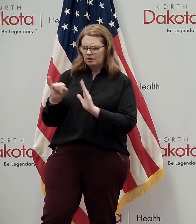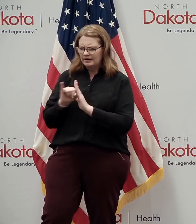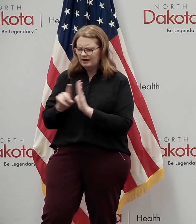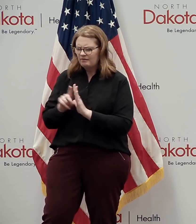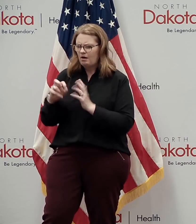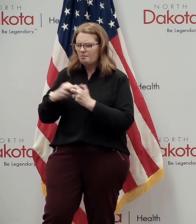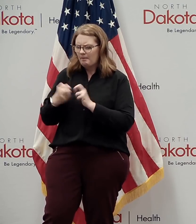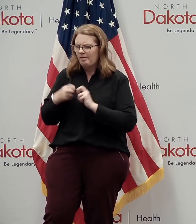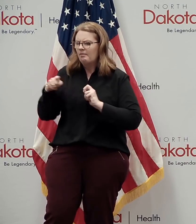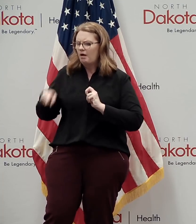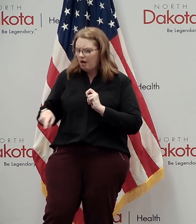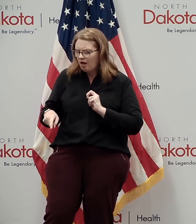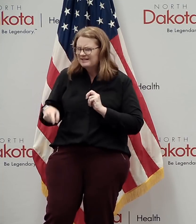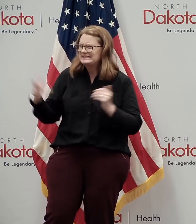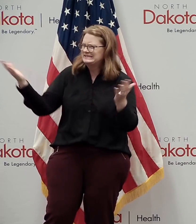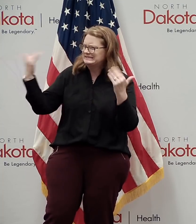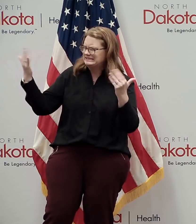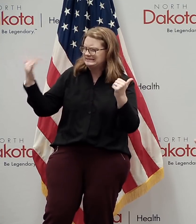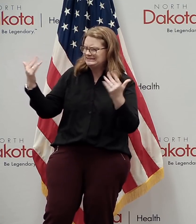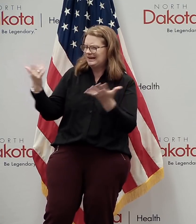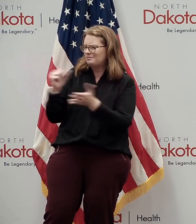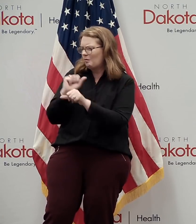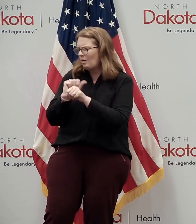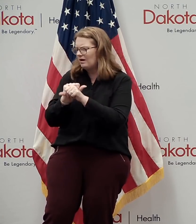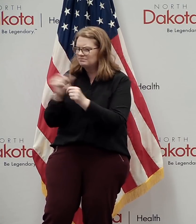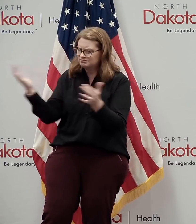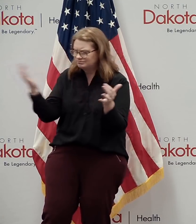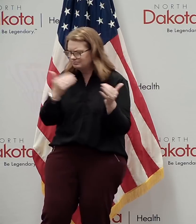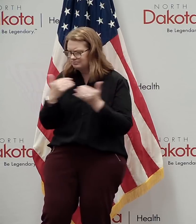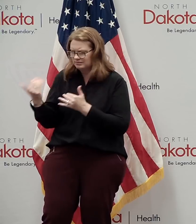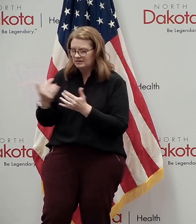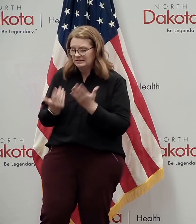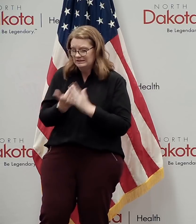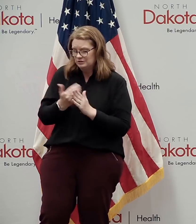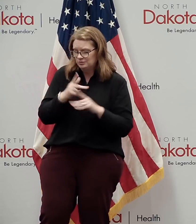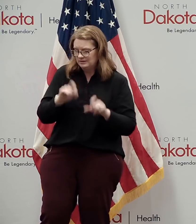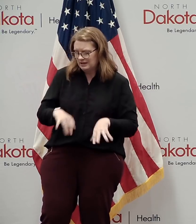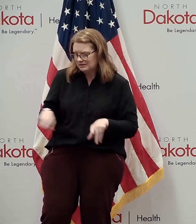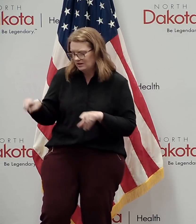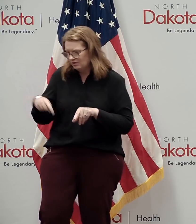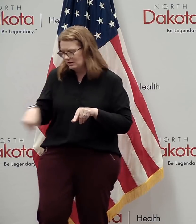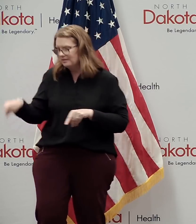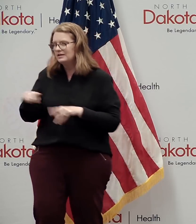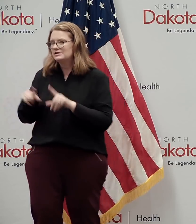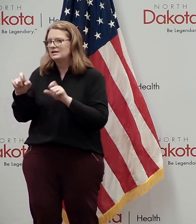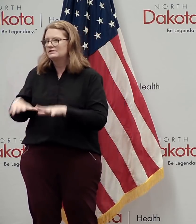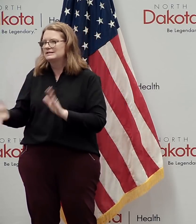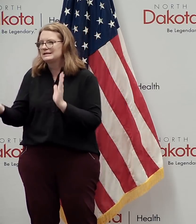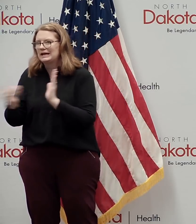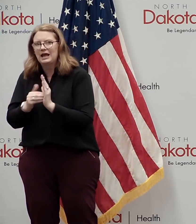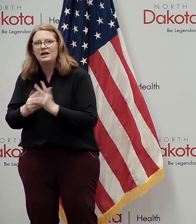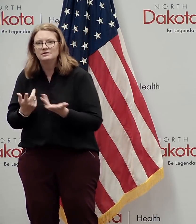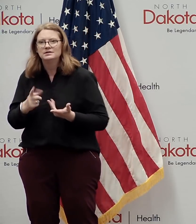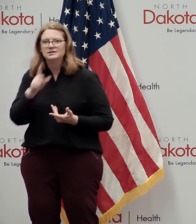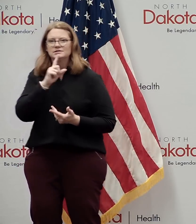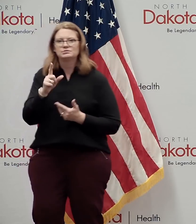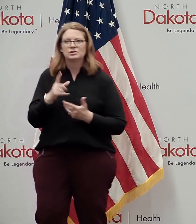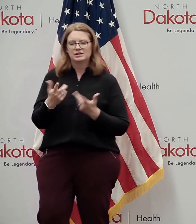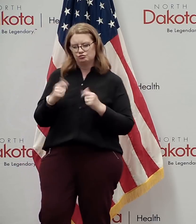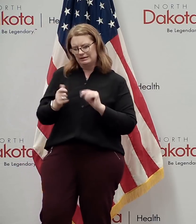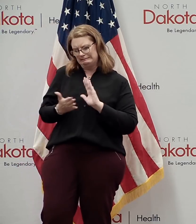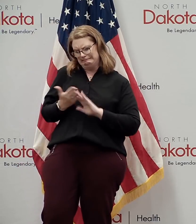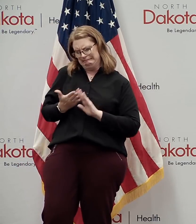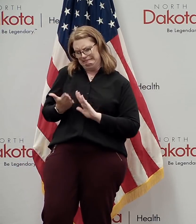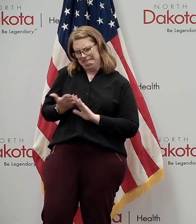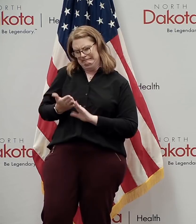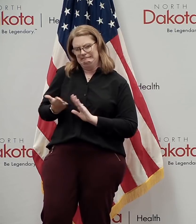more people in, had to double the amount of work because they had all these new tests plus the one they had to redo. So I'm sure there was heroics involved in getting them into the next